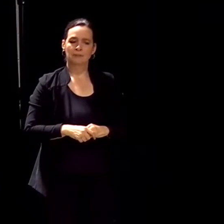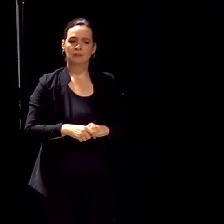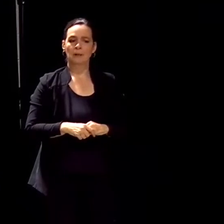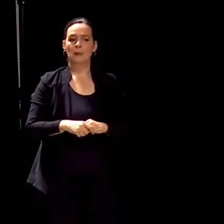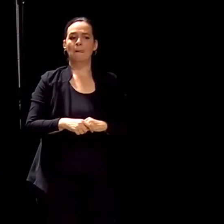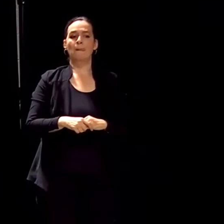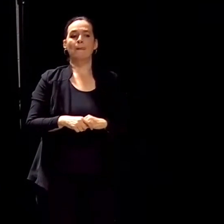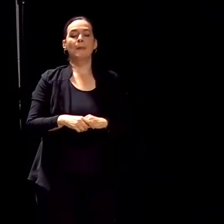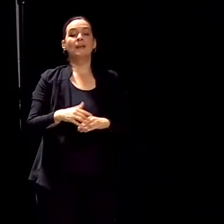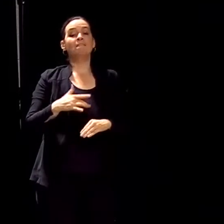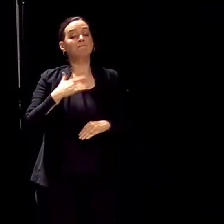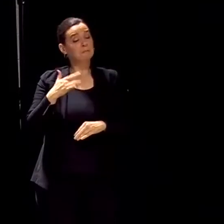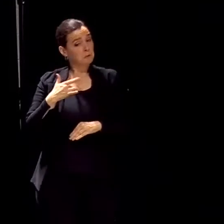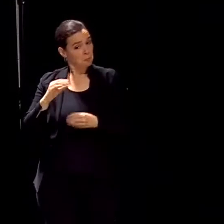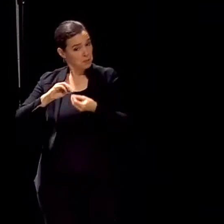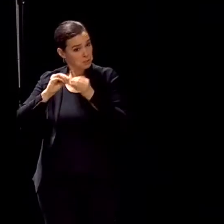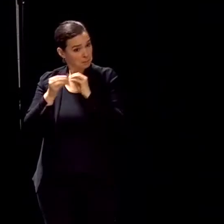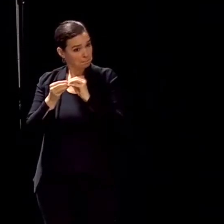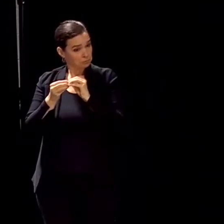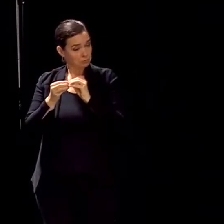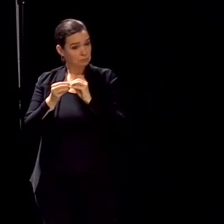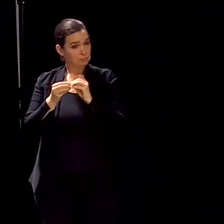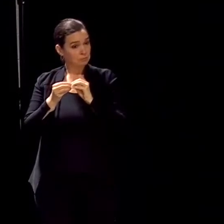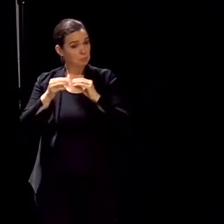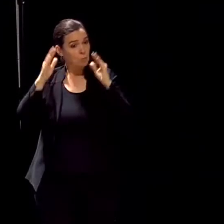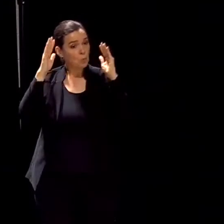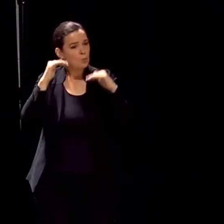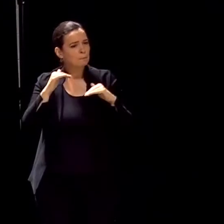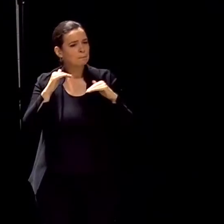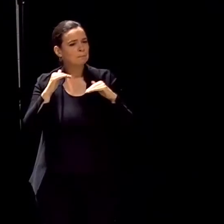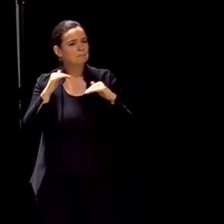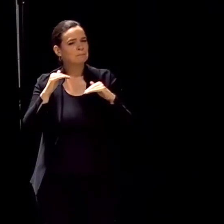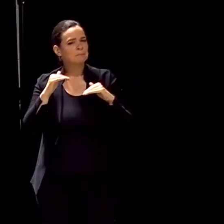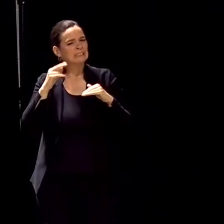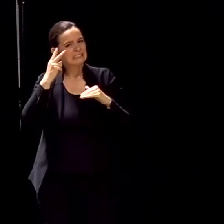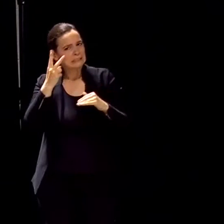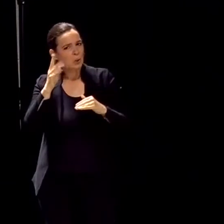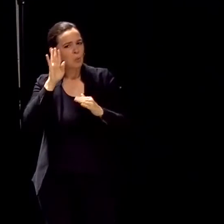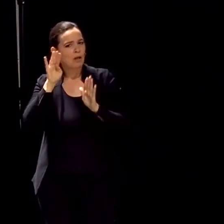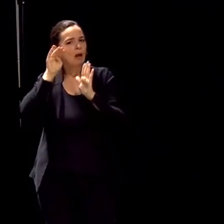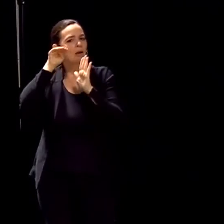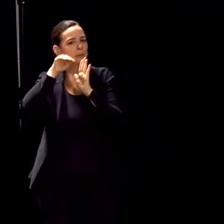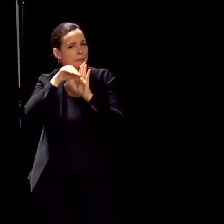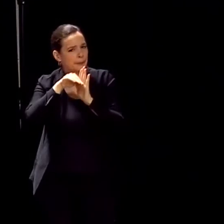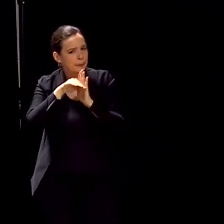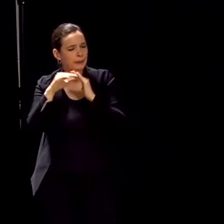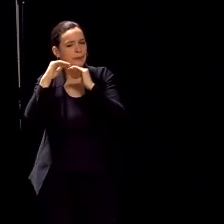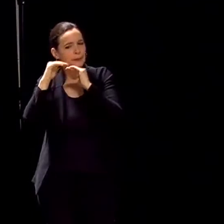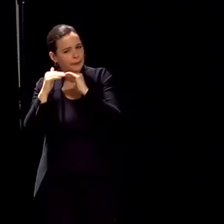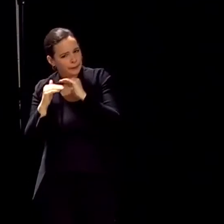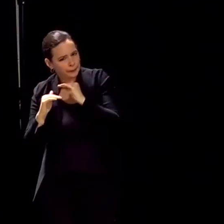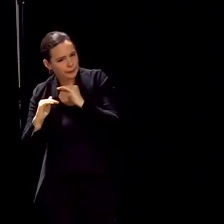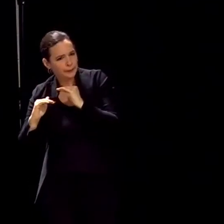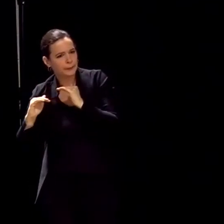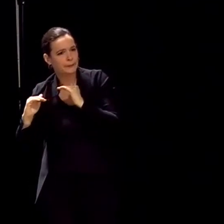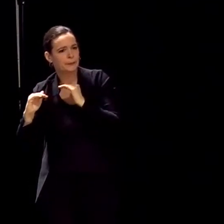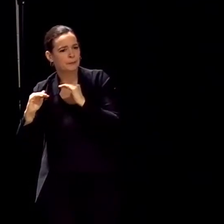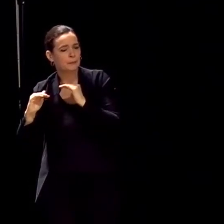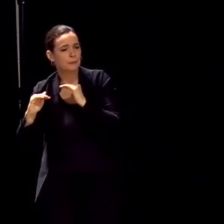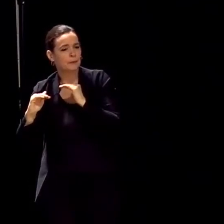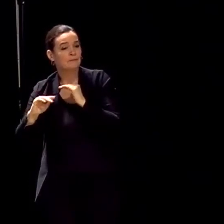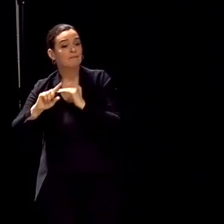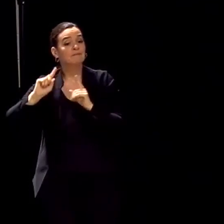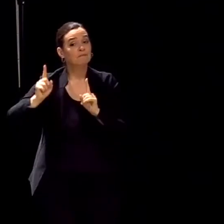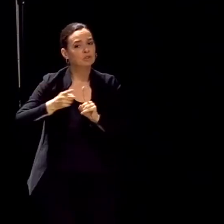stabilized, knock on wood. Now we got to drive it down. And so we got to find it first, and then we need